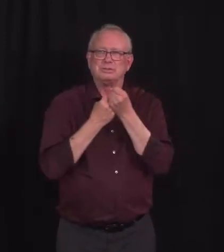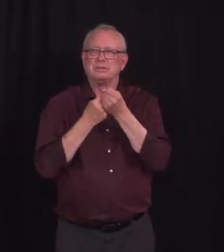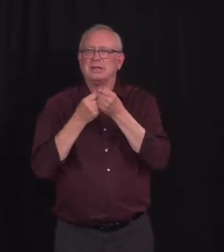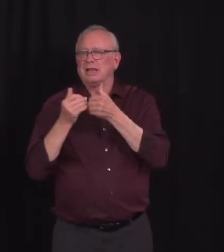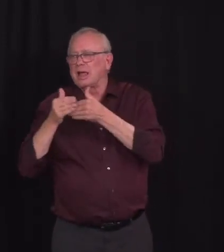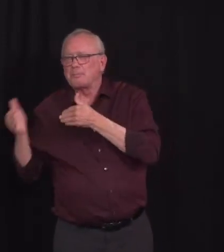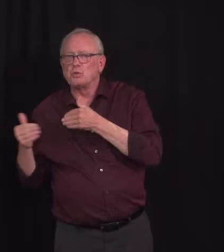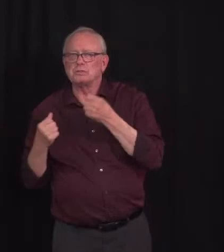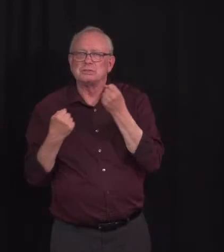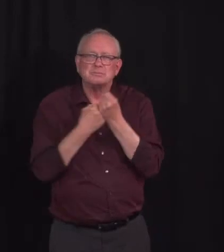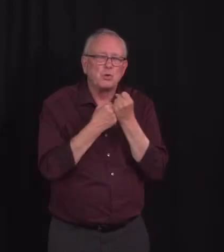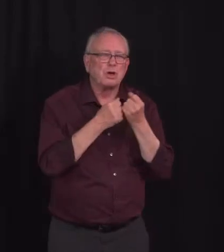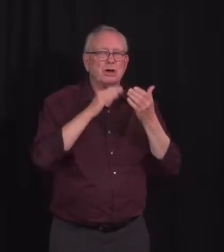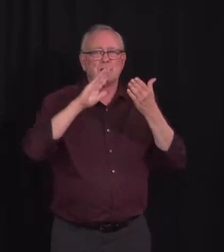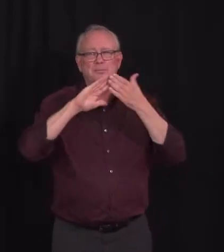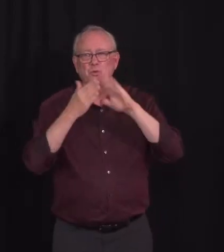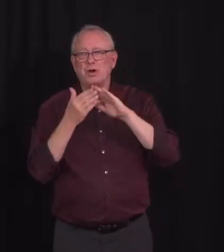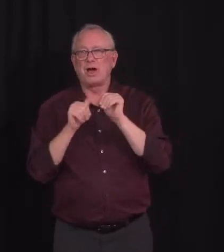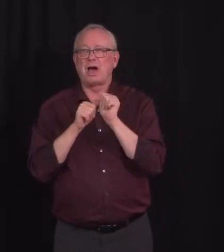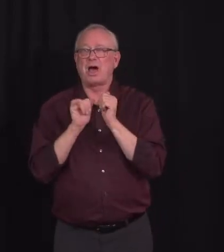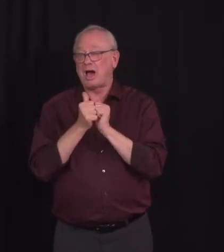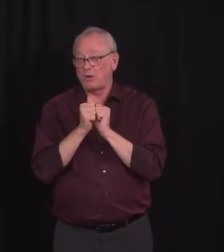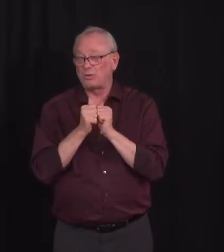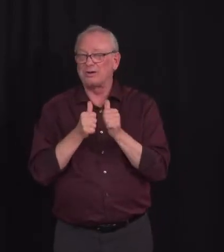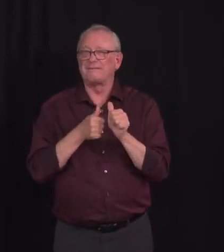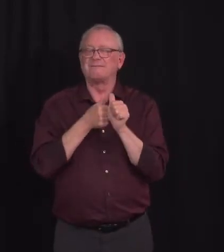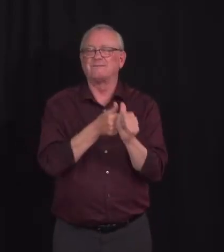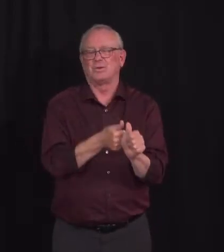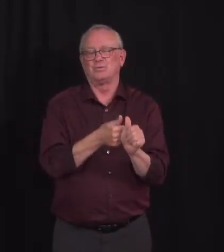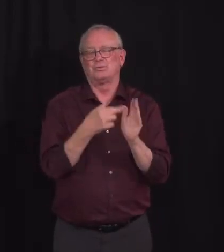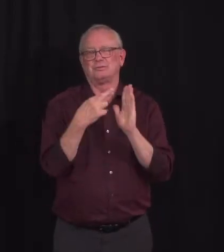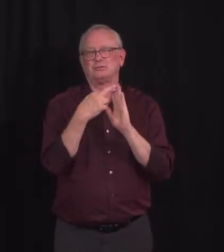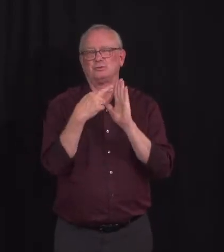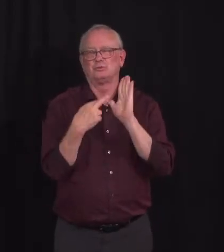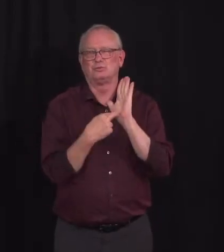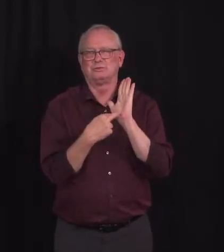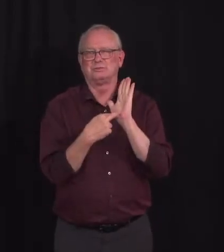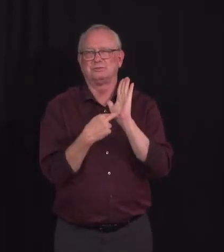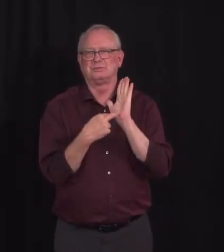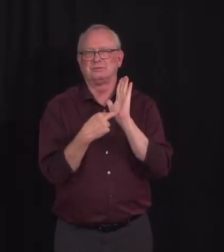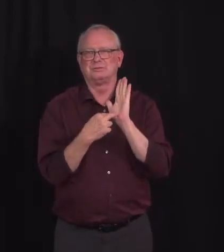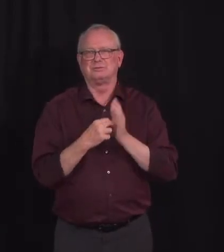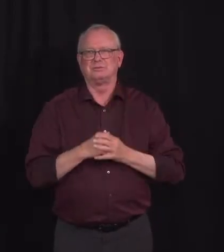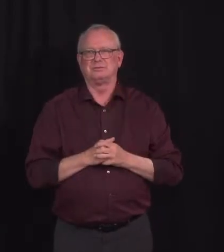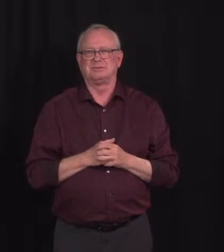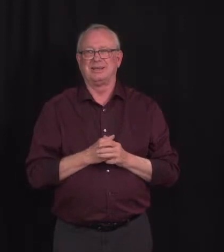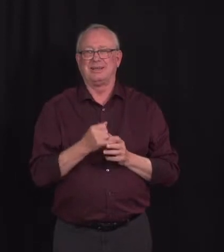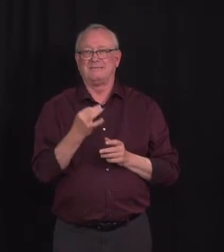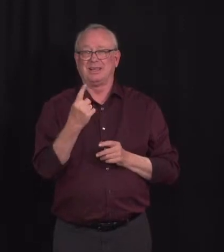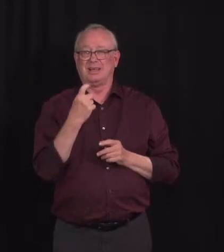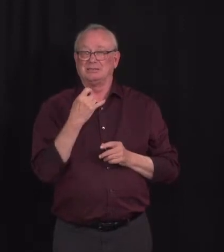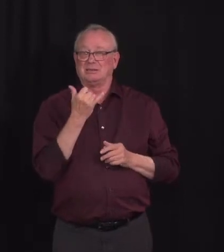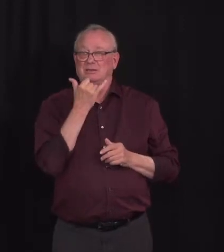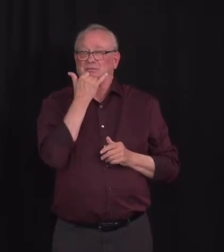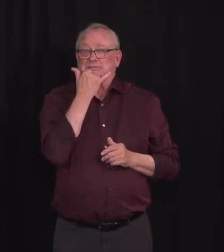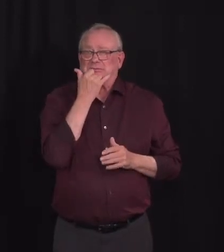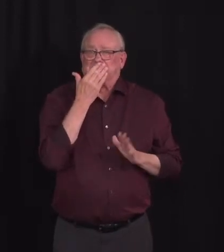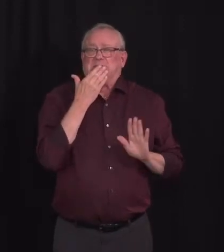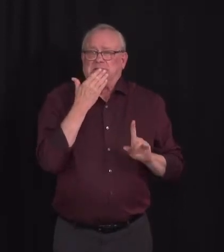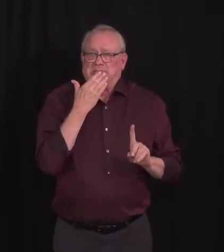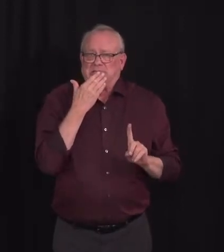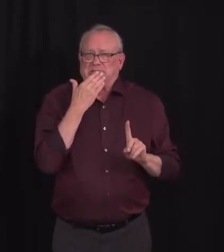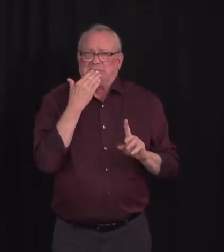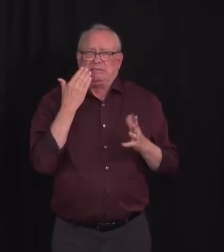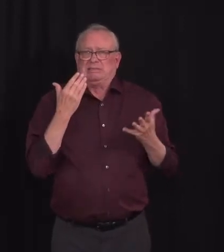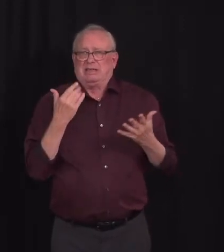to those rules. And again, that question of mistake and how we move on from that, I can't comment on whether or not